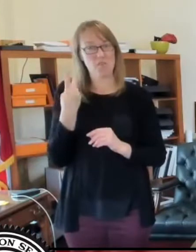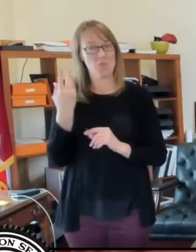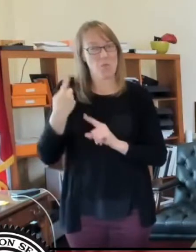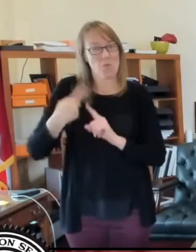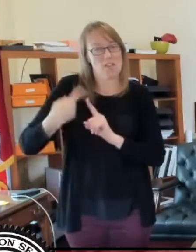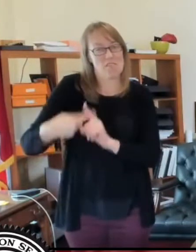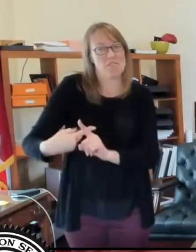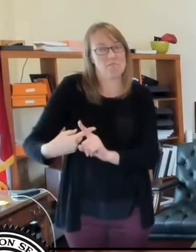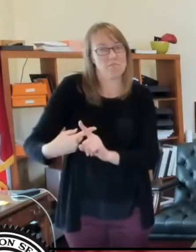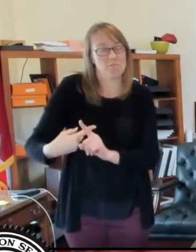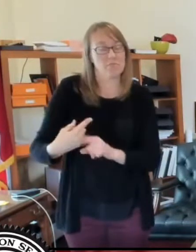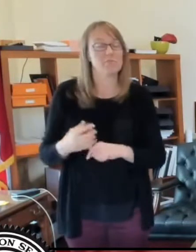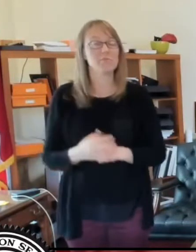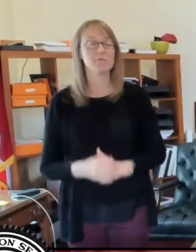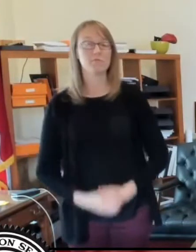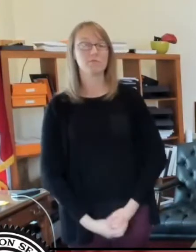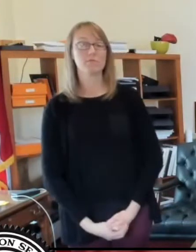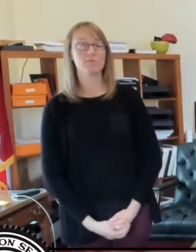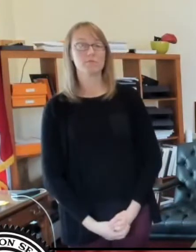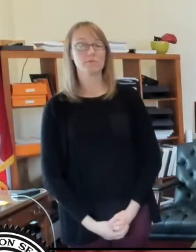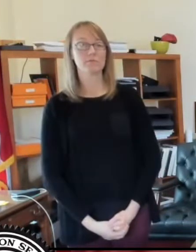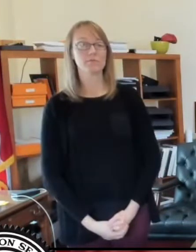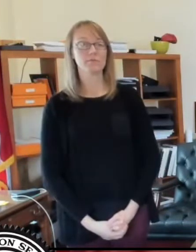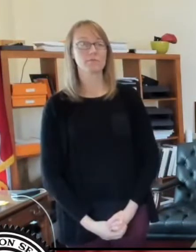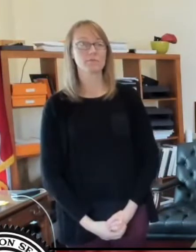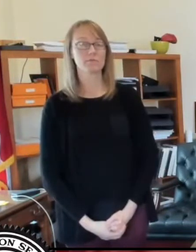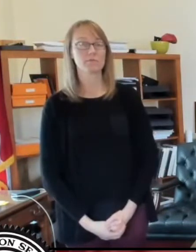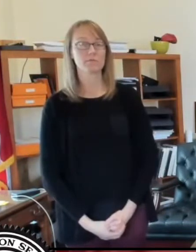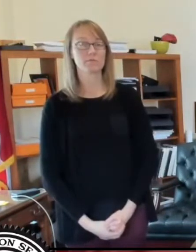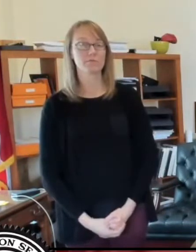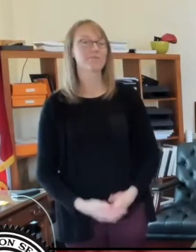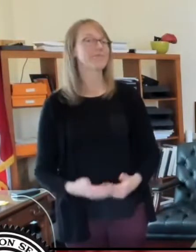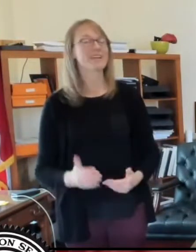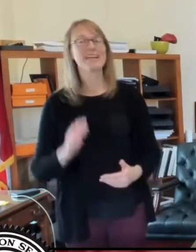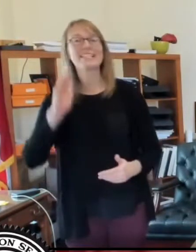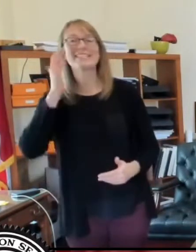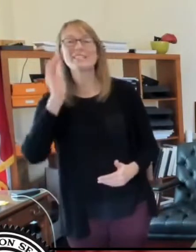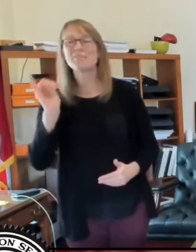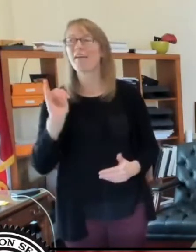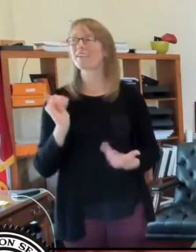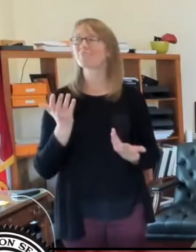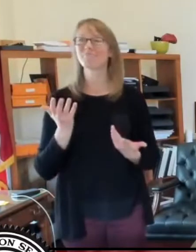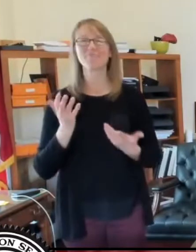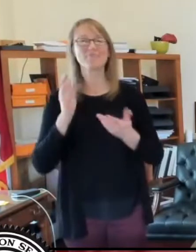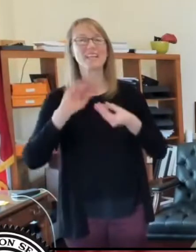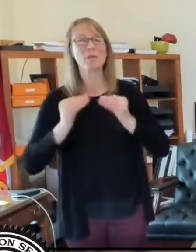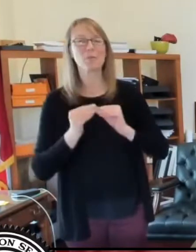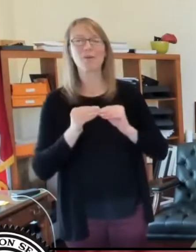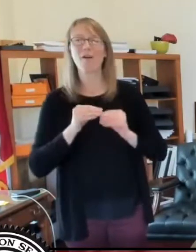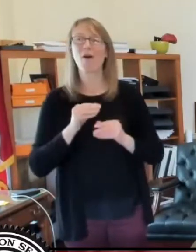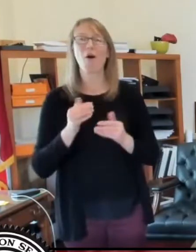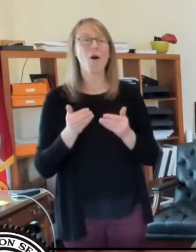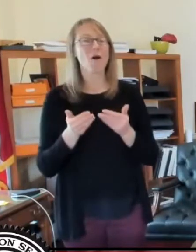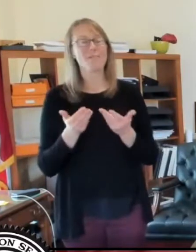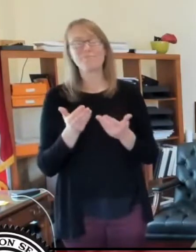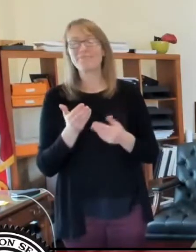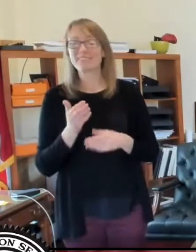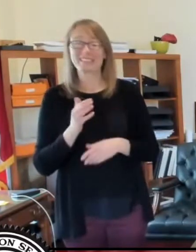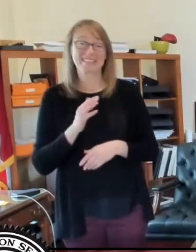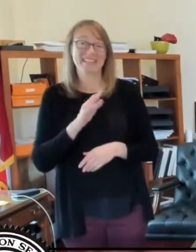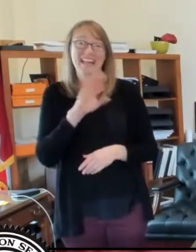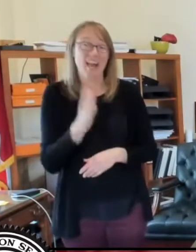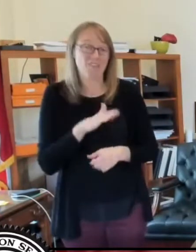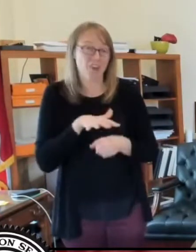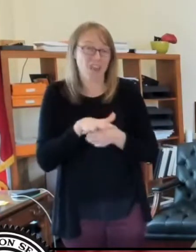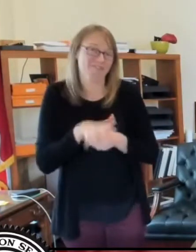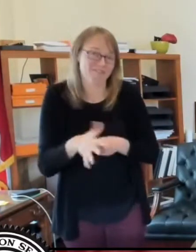That is, well, it's almost never enough, if I could say that. But because